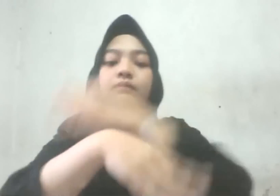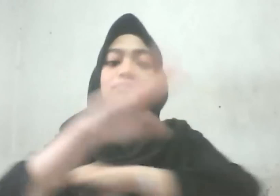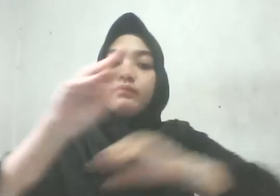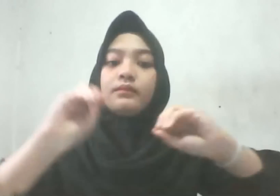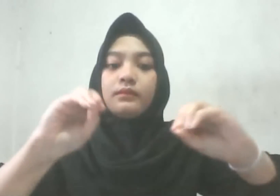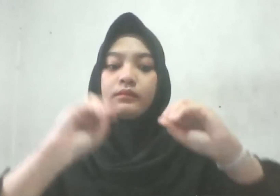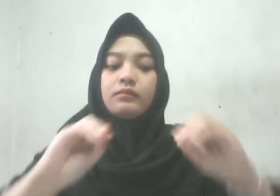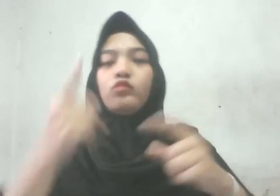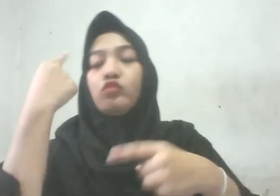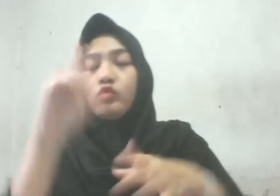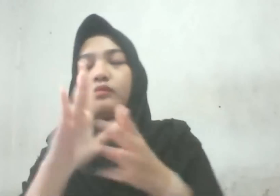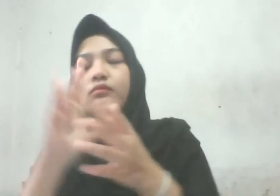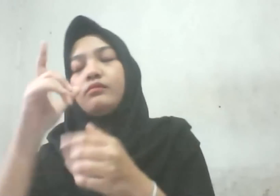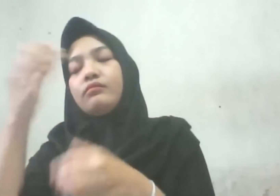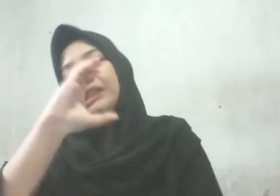individual problem,